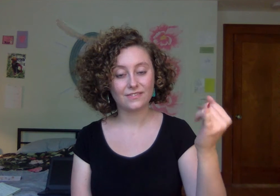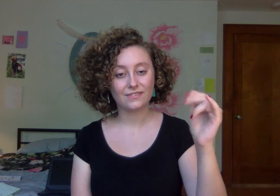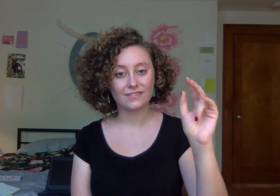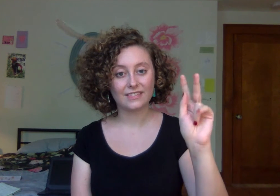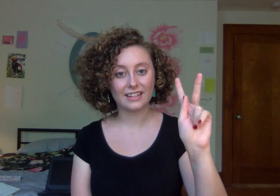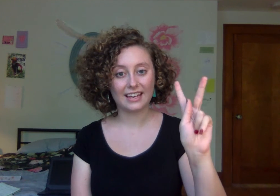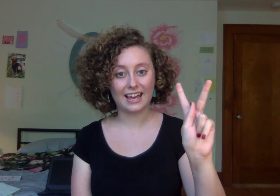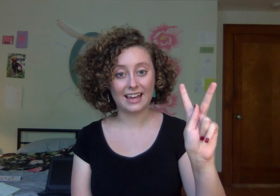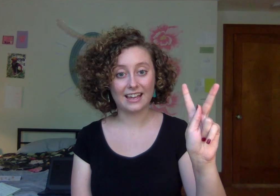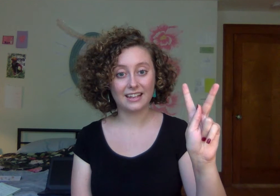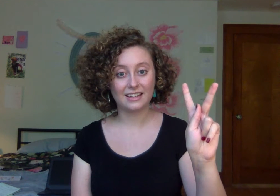K,